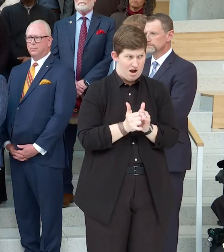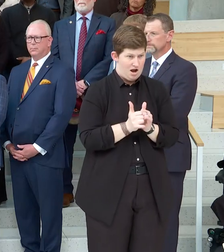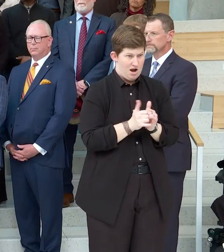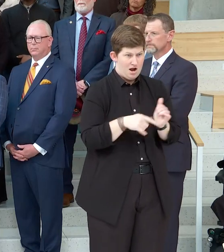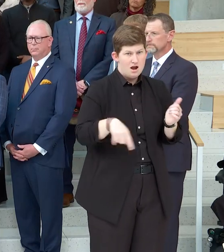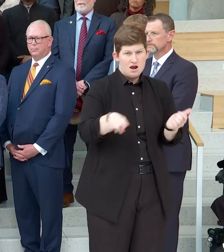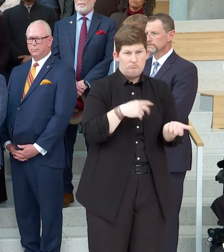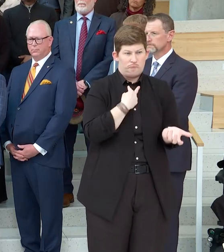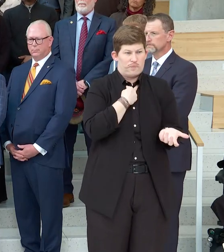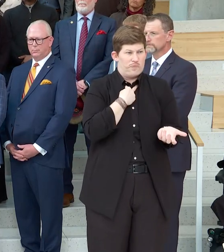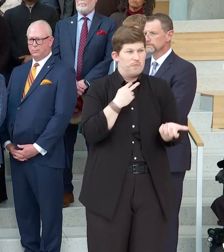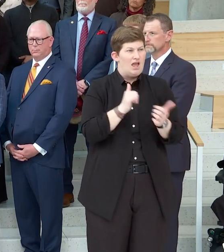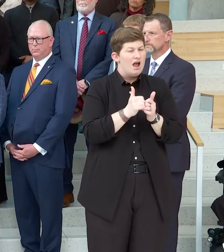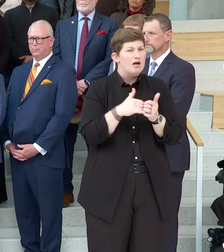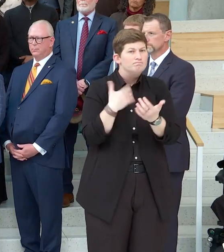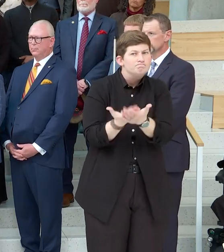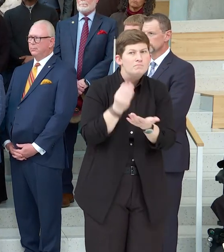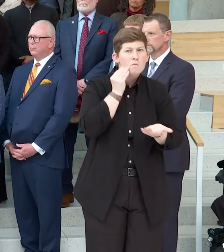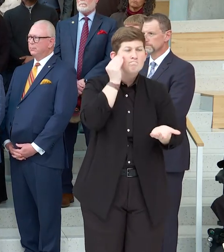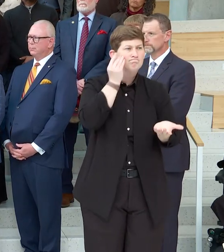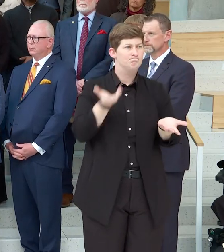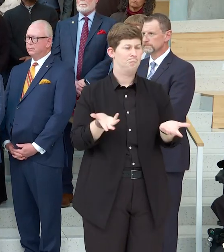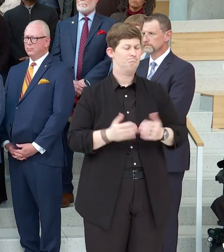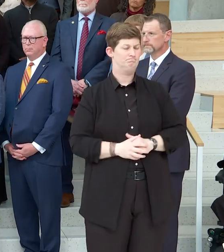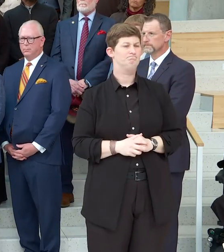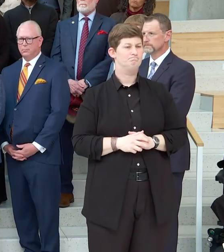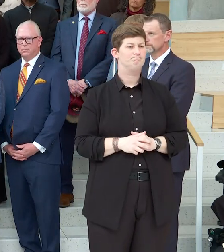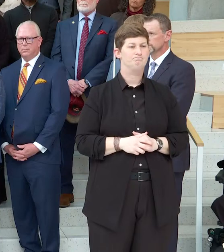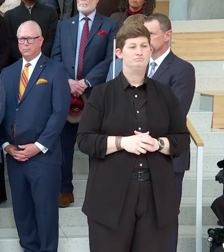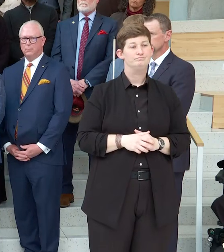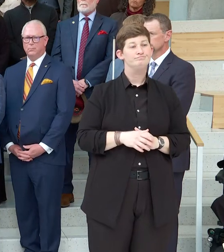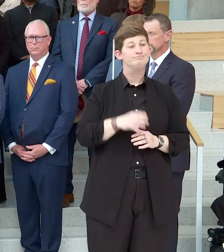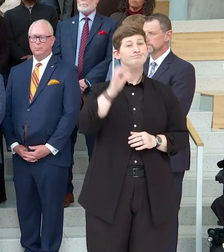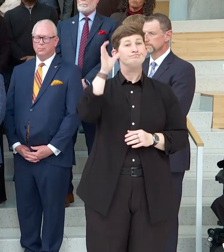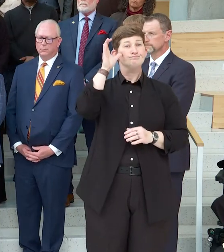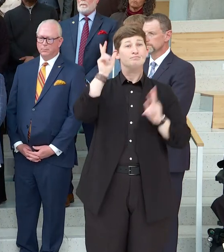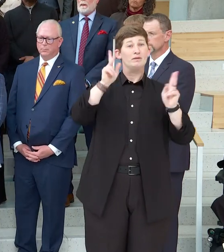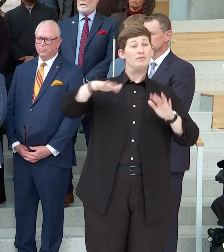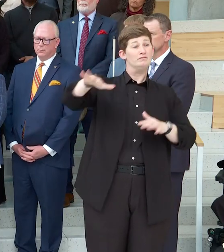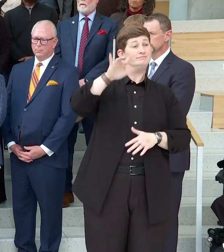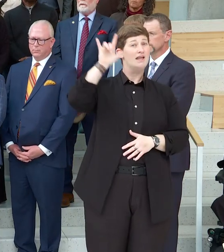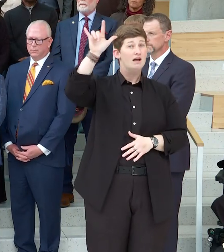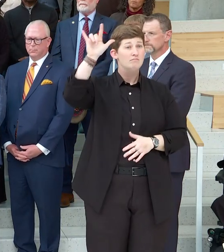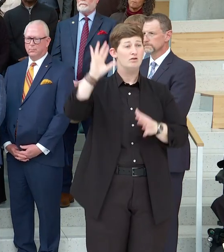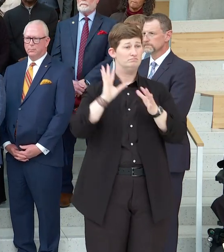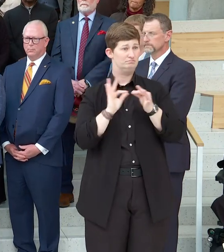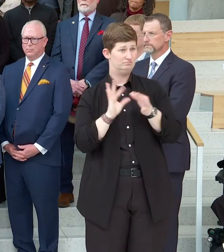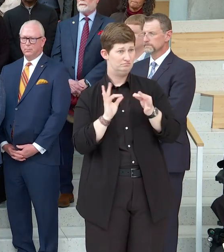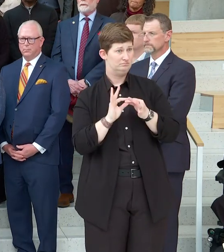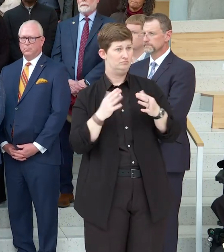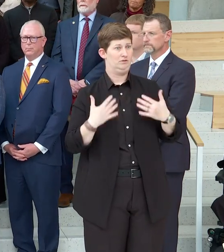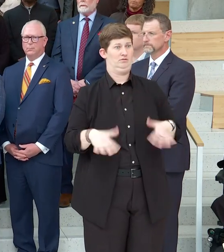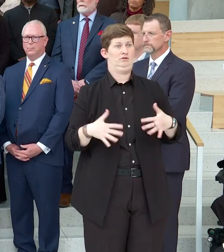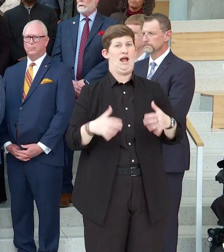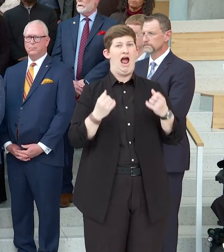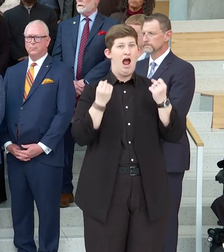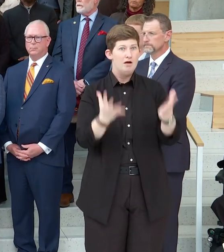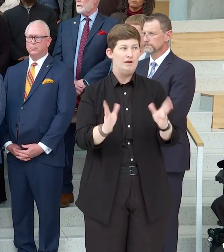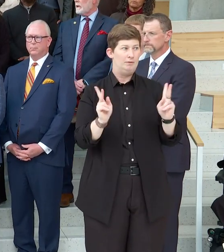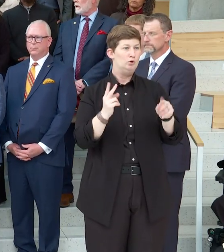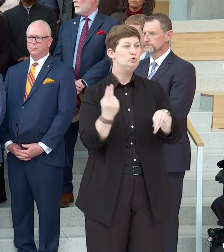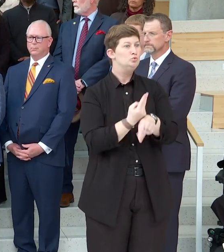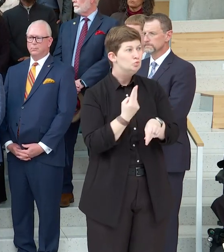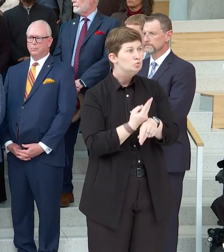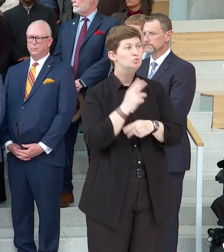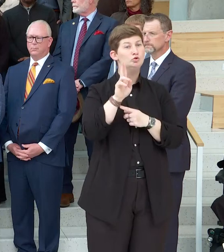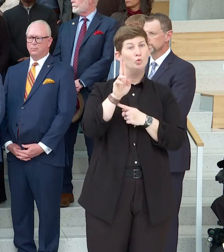hear from people from MSP Airport, that some of their leadership, about the volume of rideshare pickups that leave their